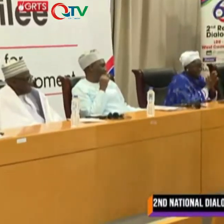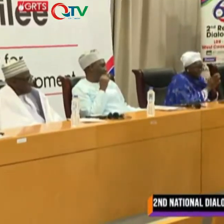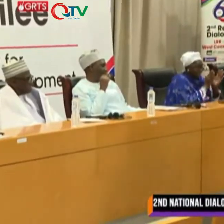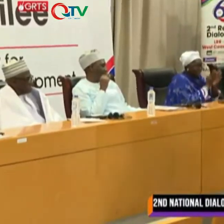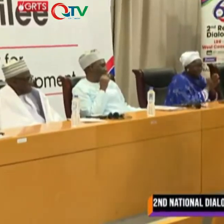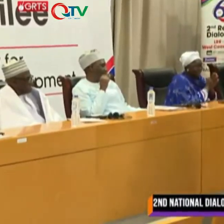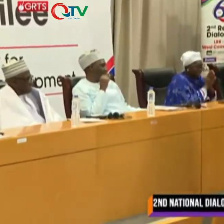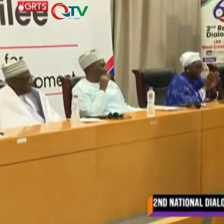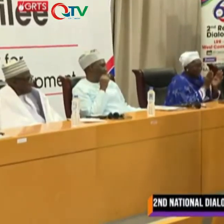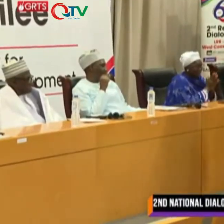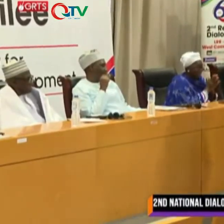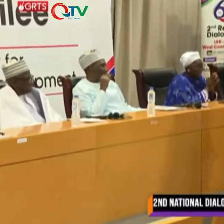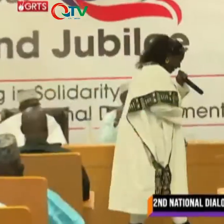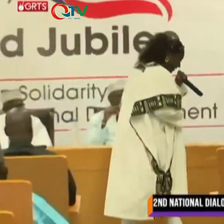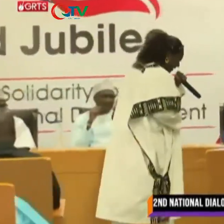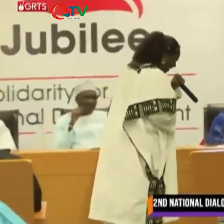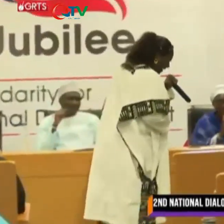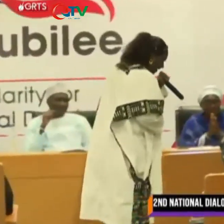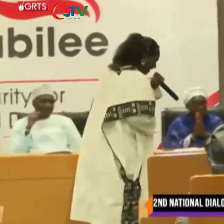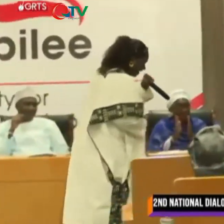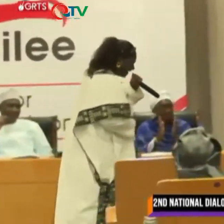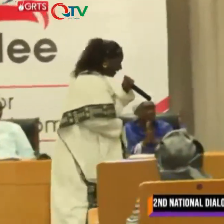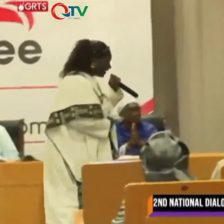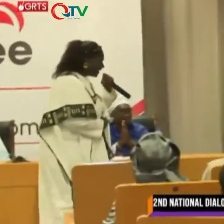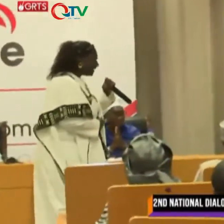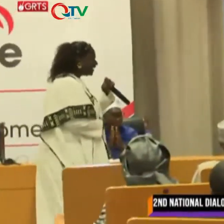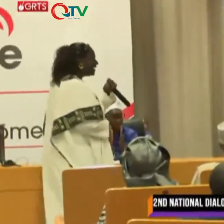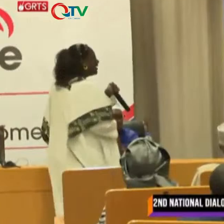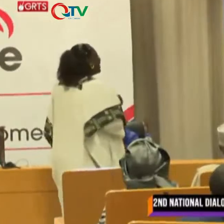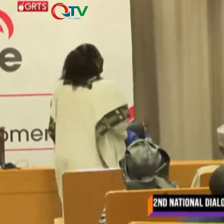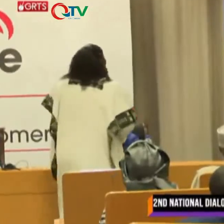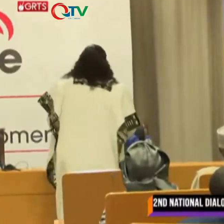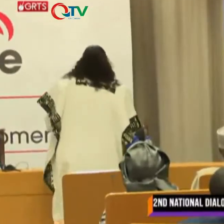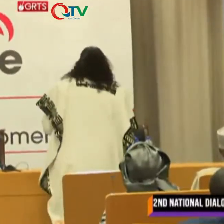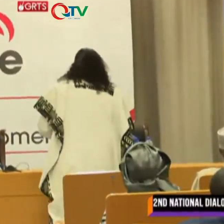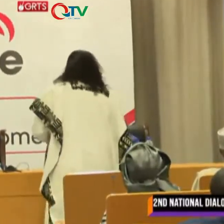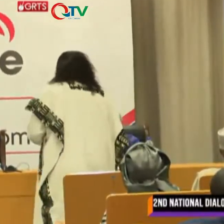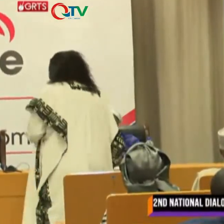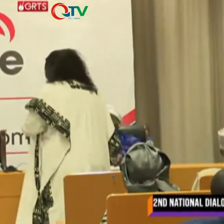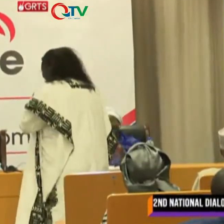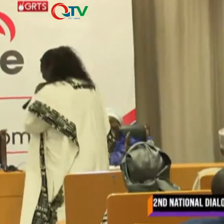yarafan kanu mikirine aparakasi